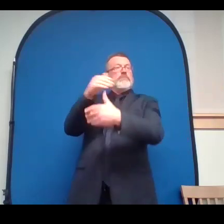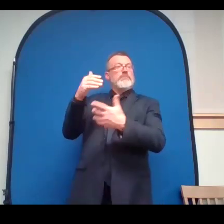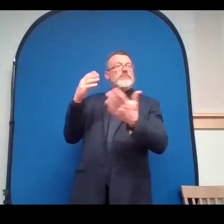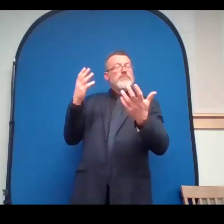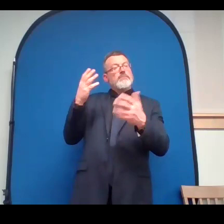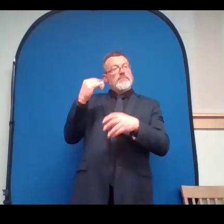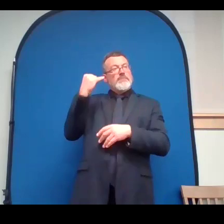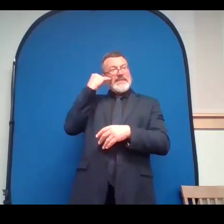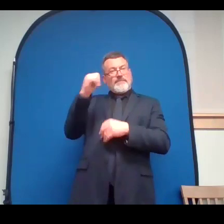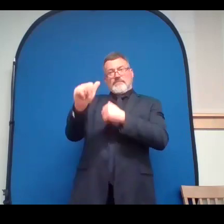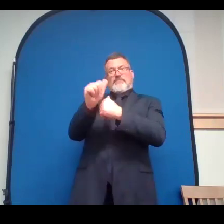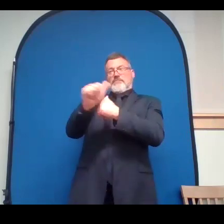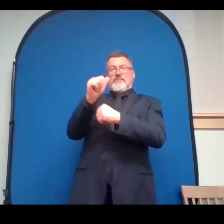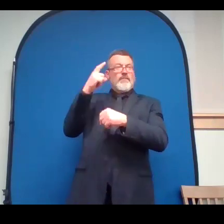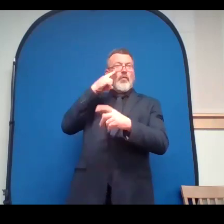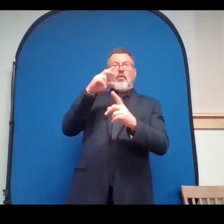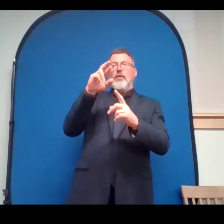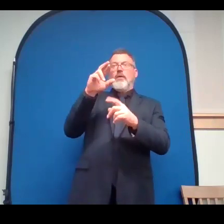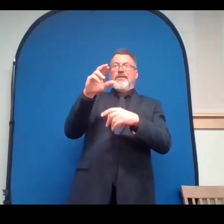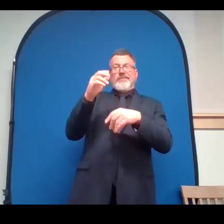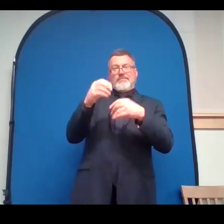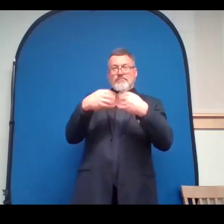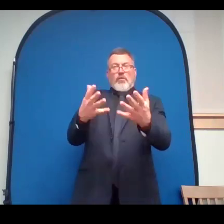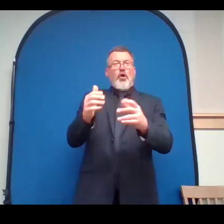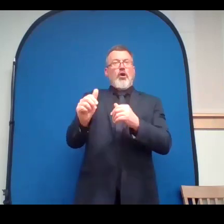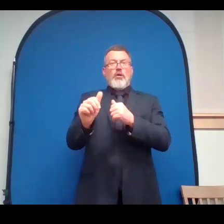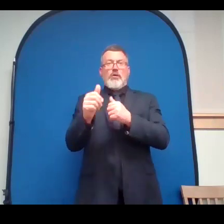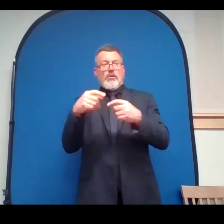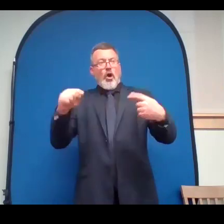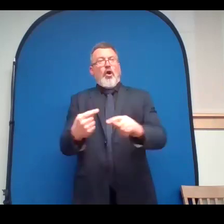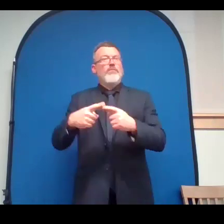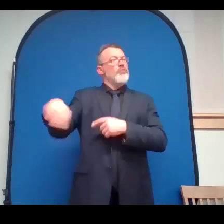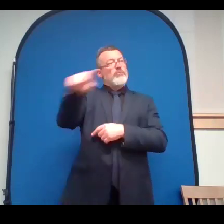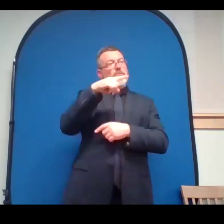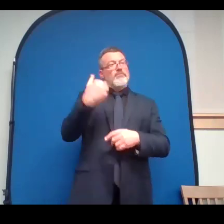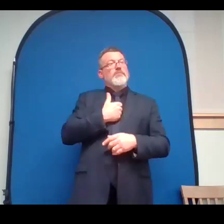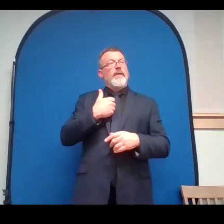sir. And that was an essential part of the request, right?